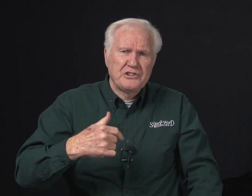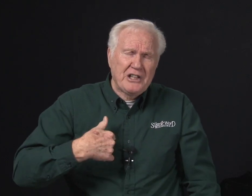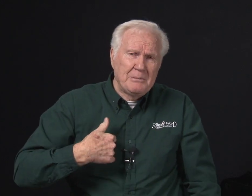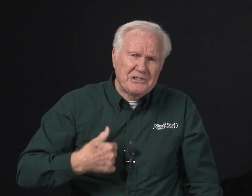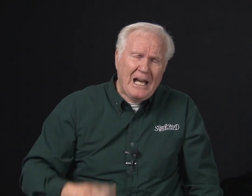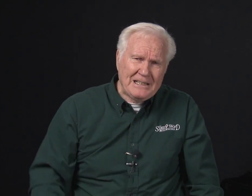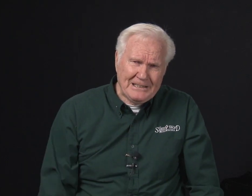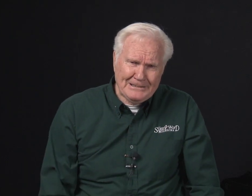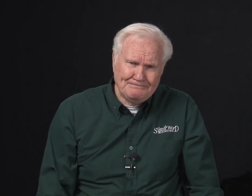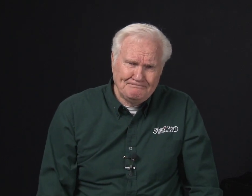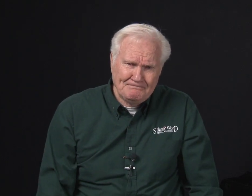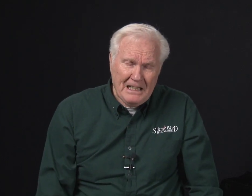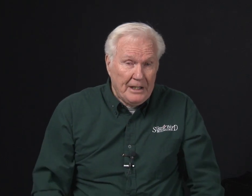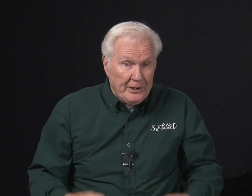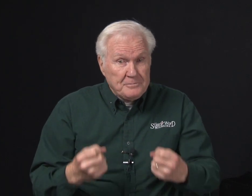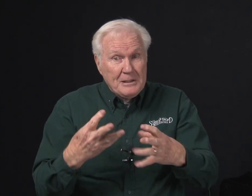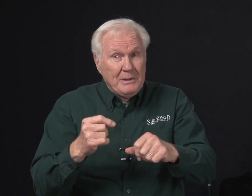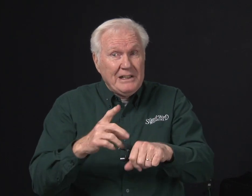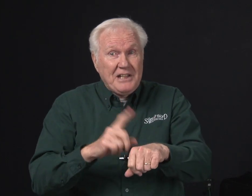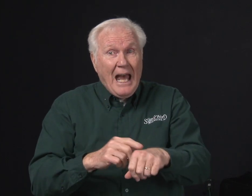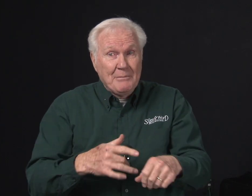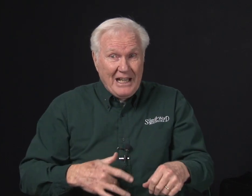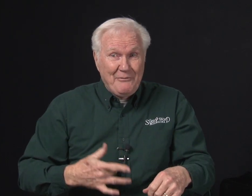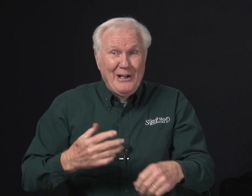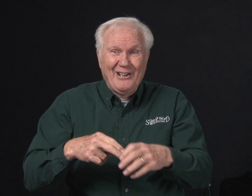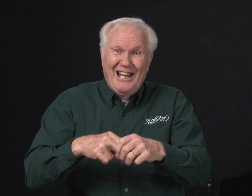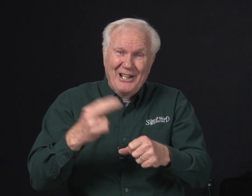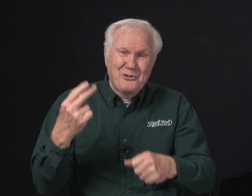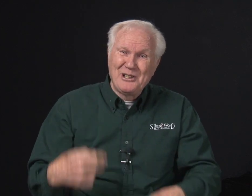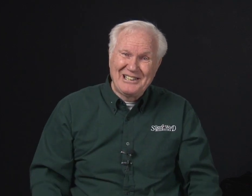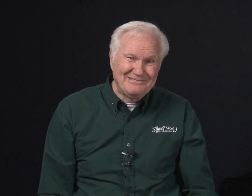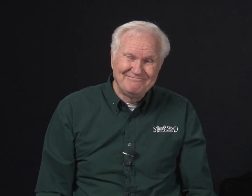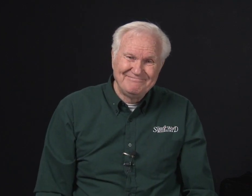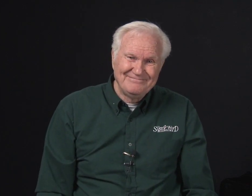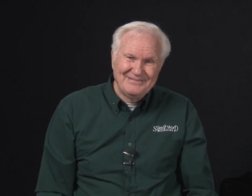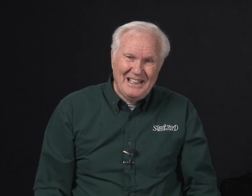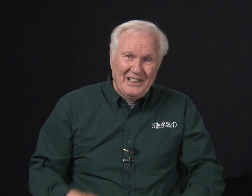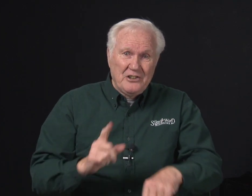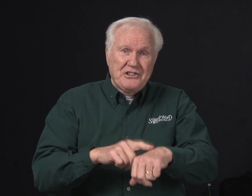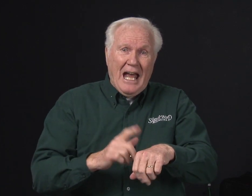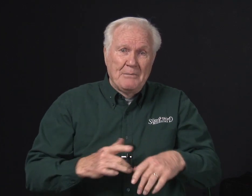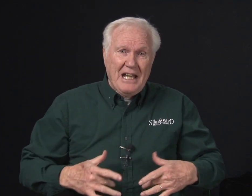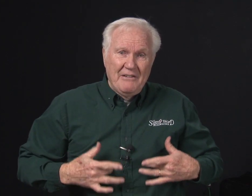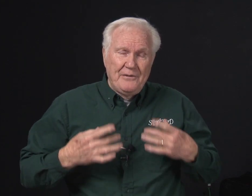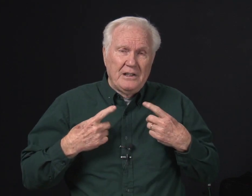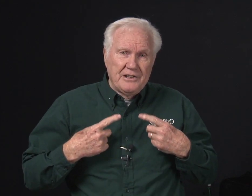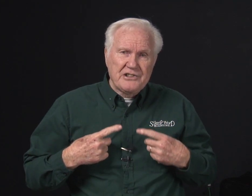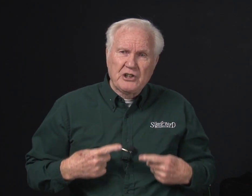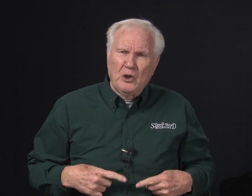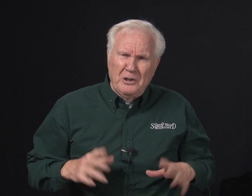same as I did. There's been many times I felt like quitting. There's times I've felt